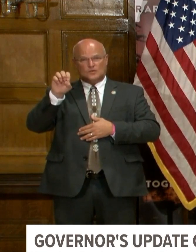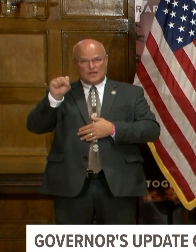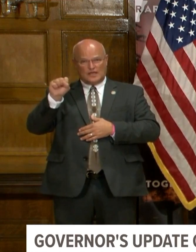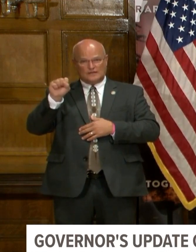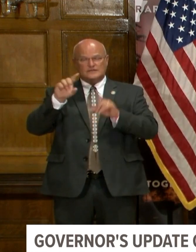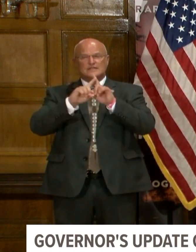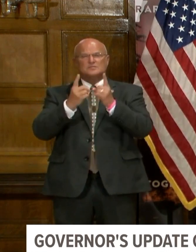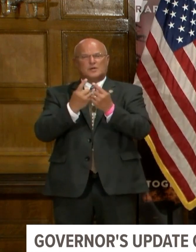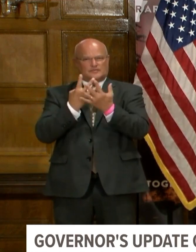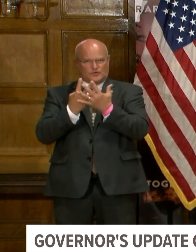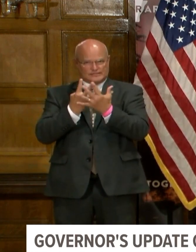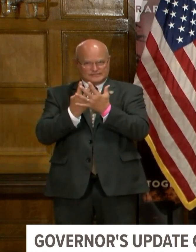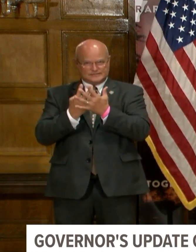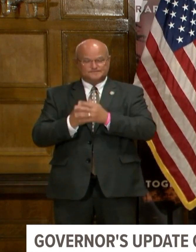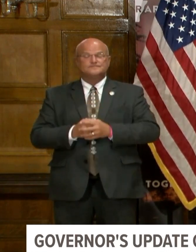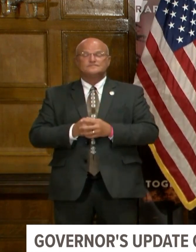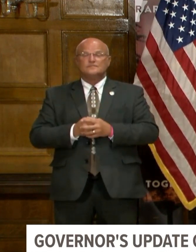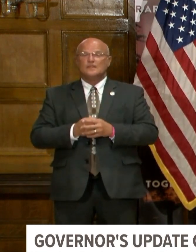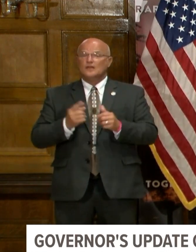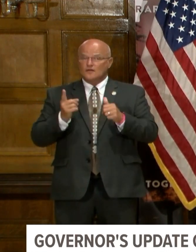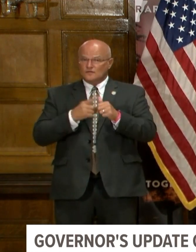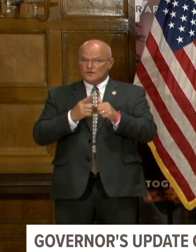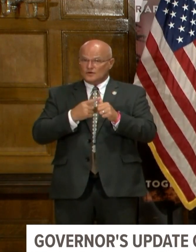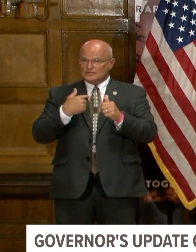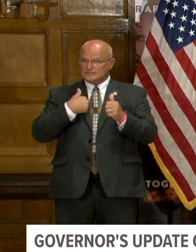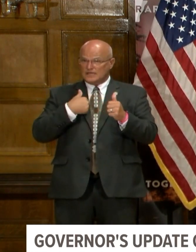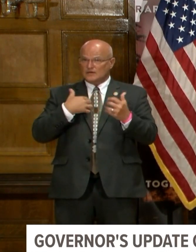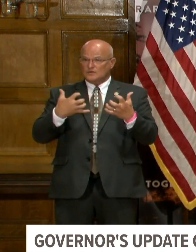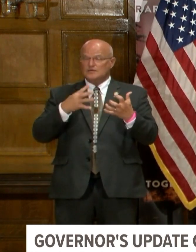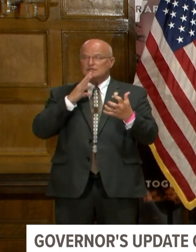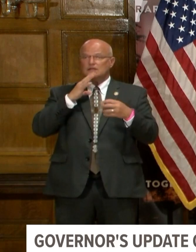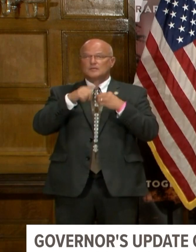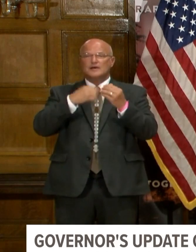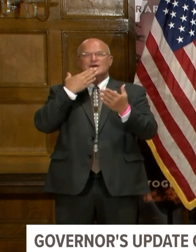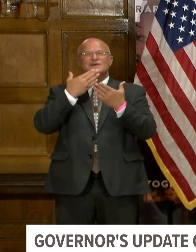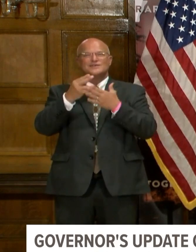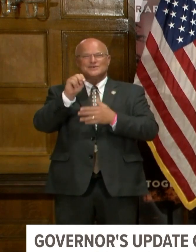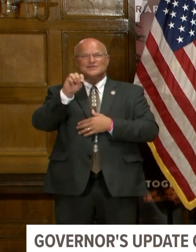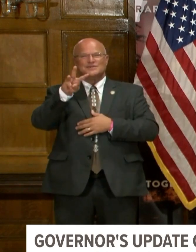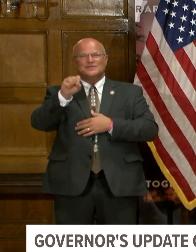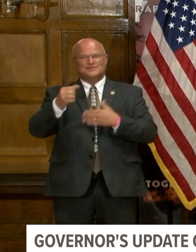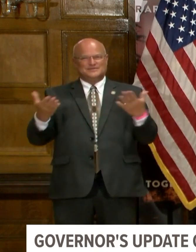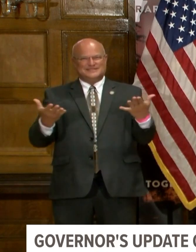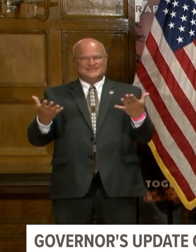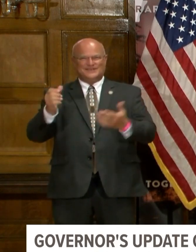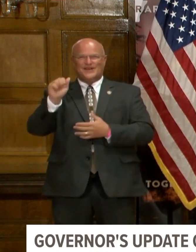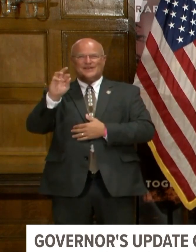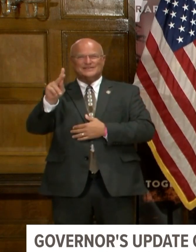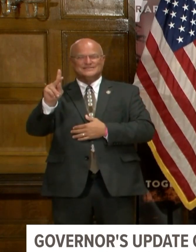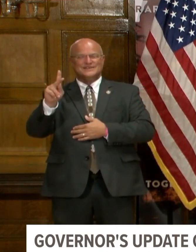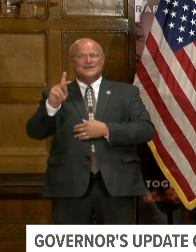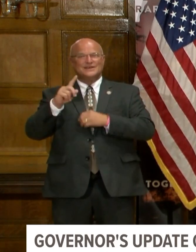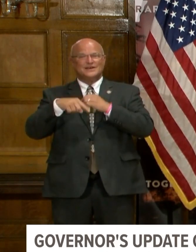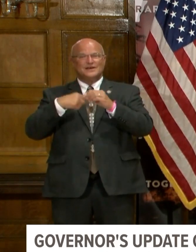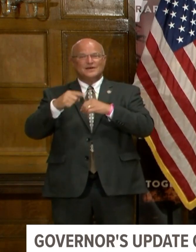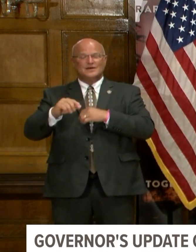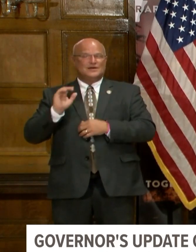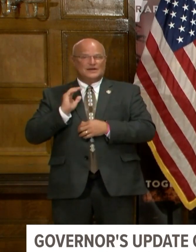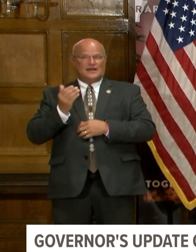of Corrections. I first want to talk about some good news in Arkansas in terms of